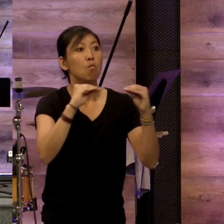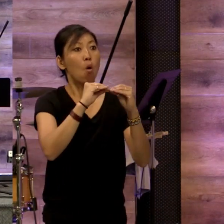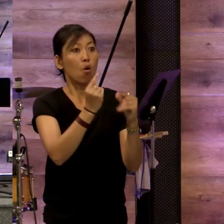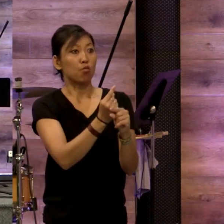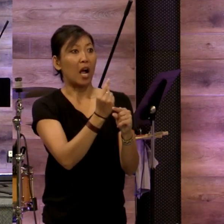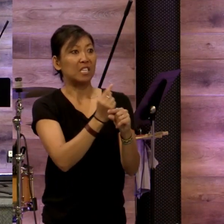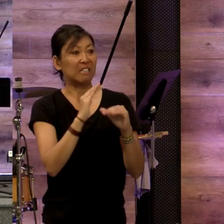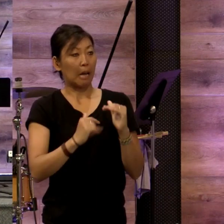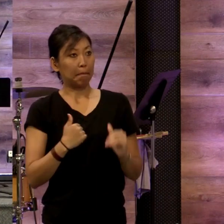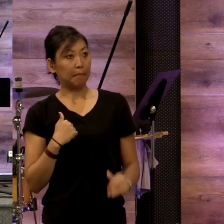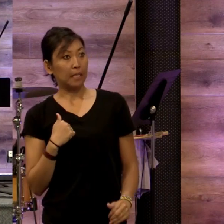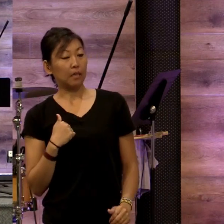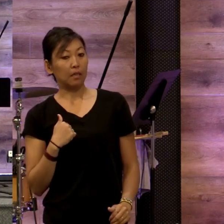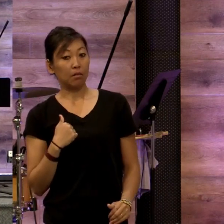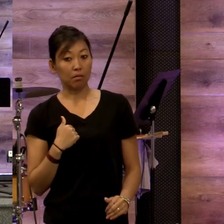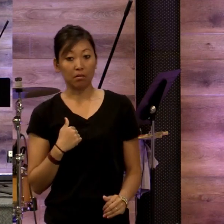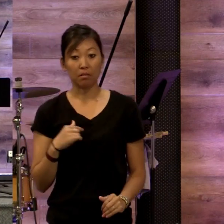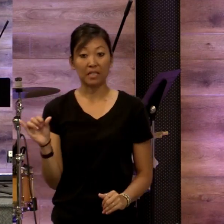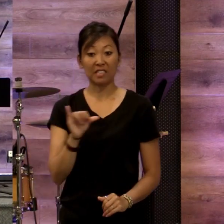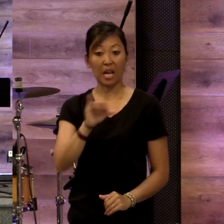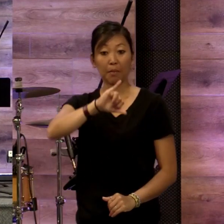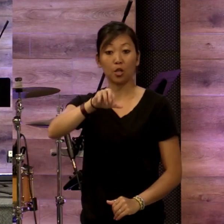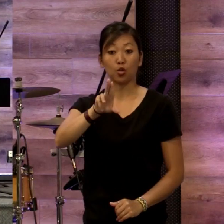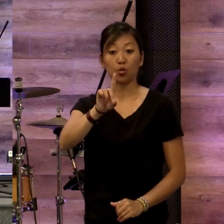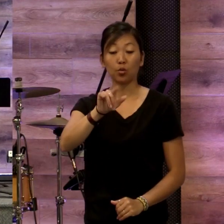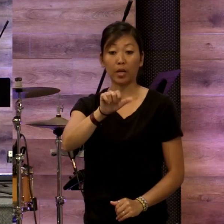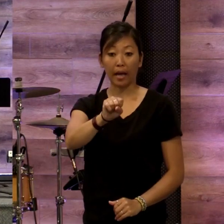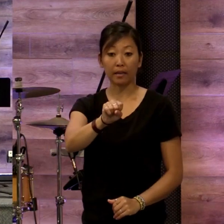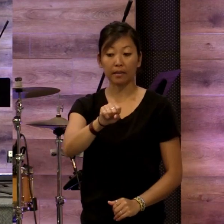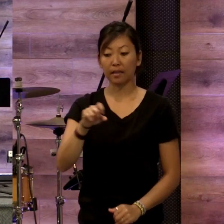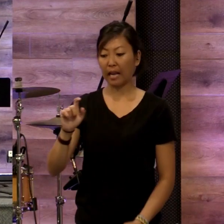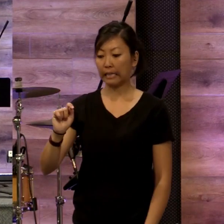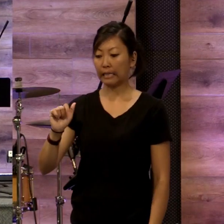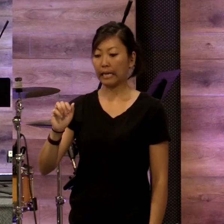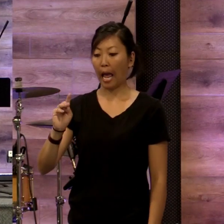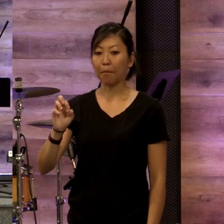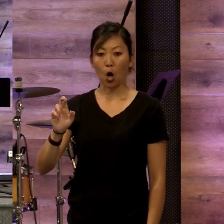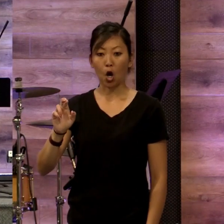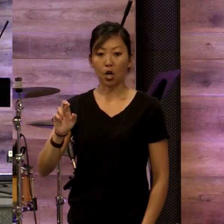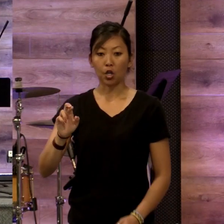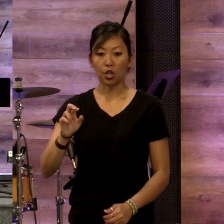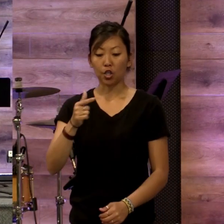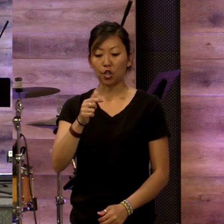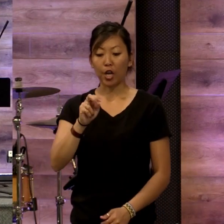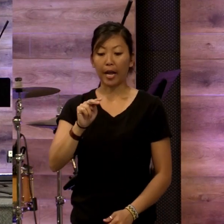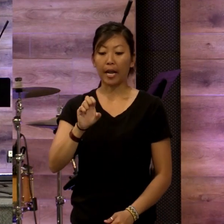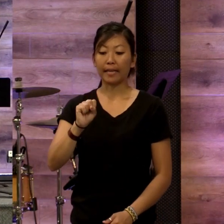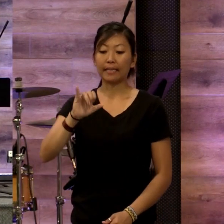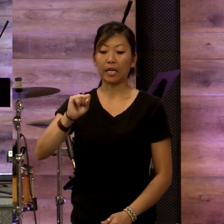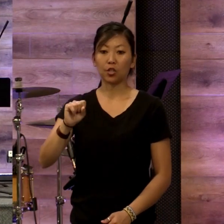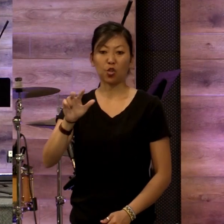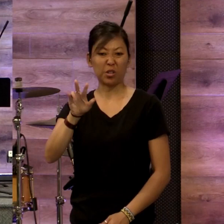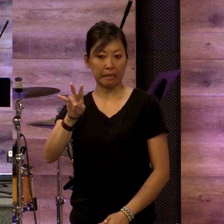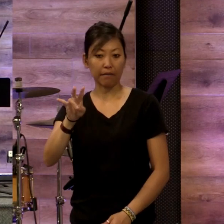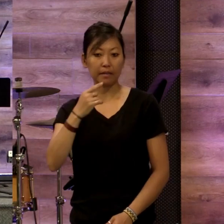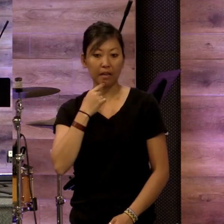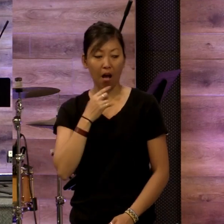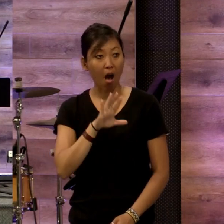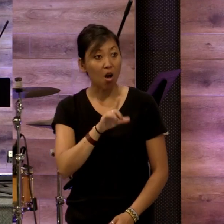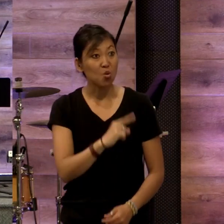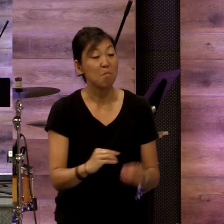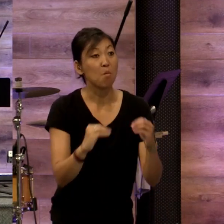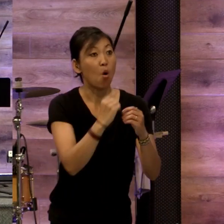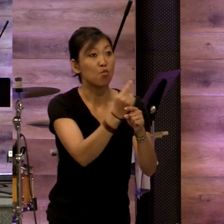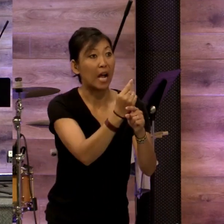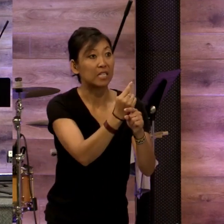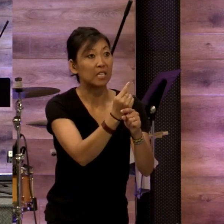than I. The exact phrase that Judah said to Tamar back in Genesis 37. You are more righteous than I, for you have repaid me